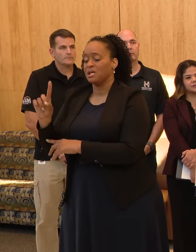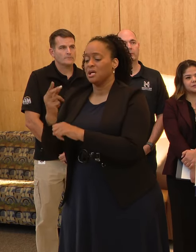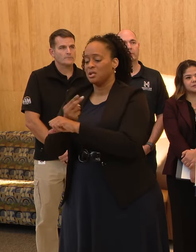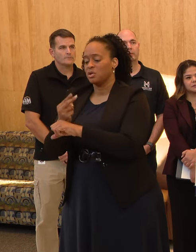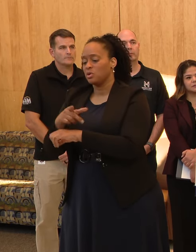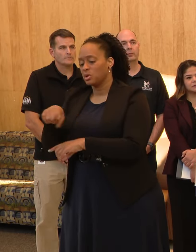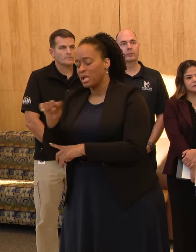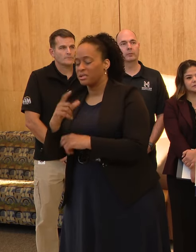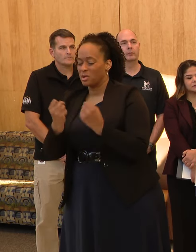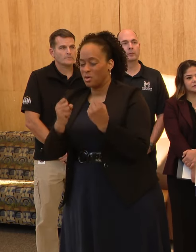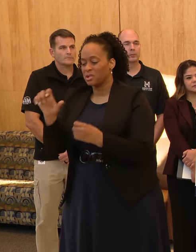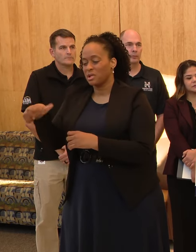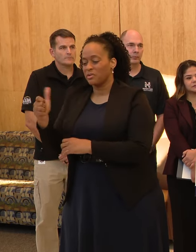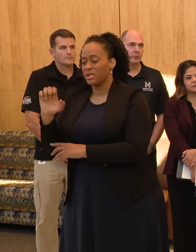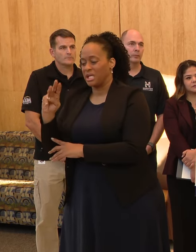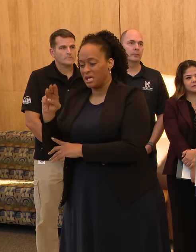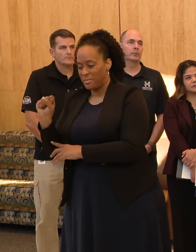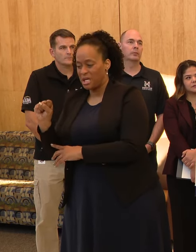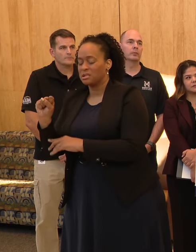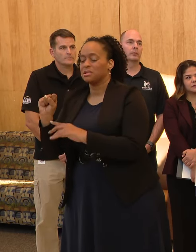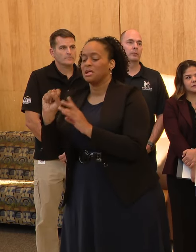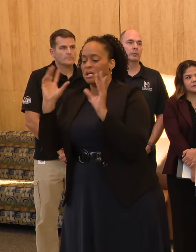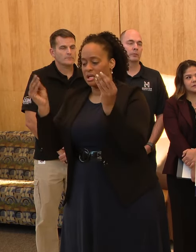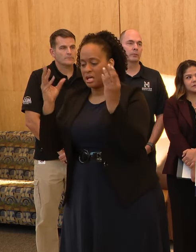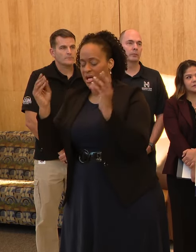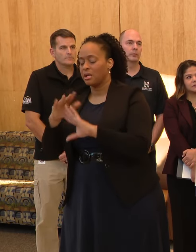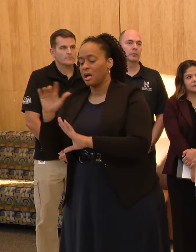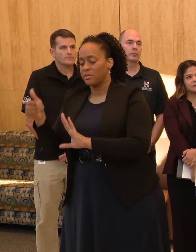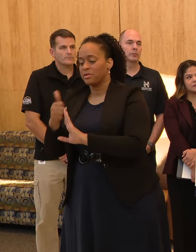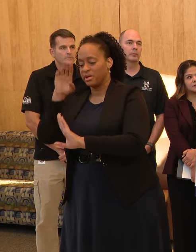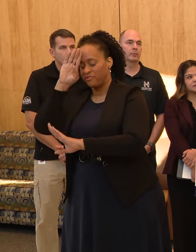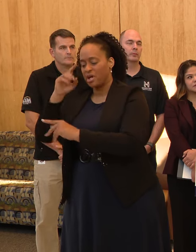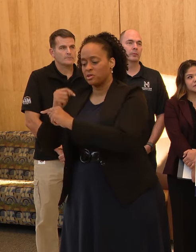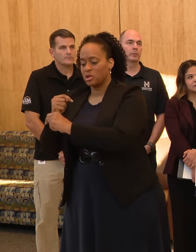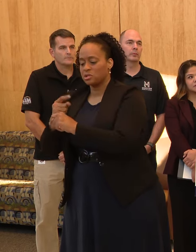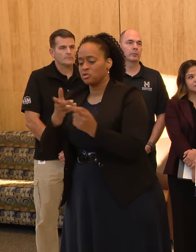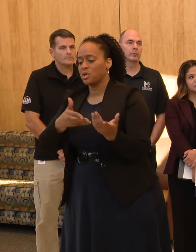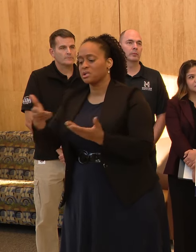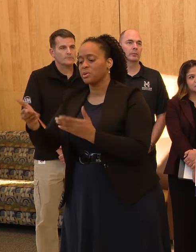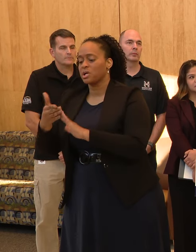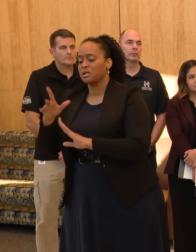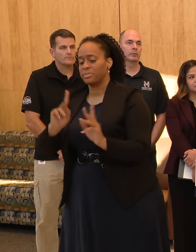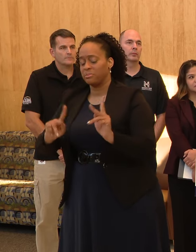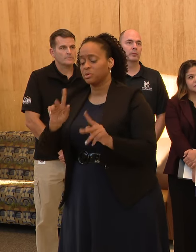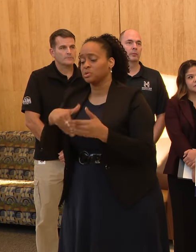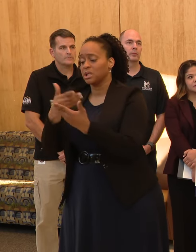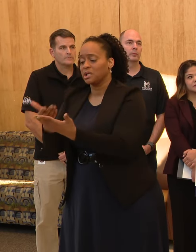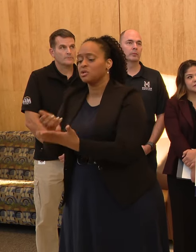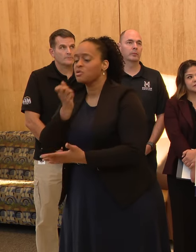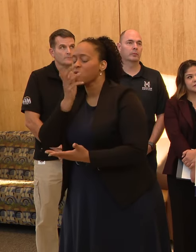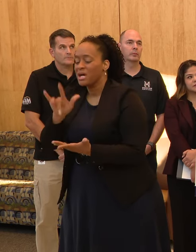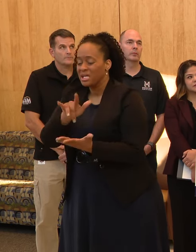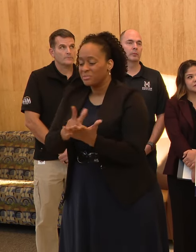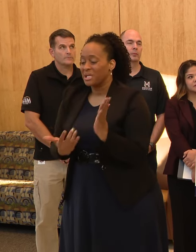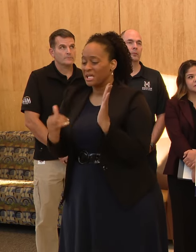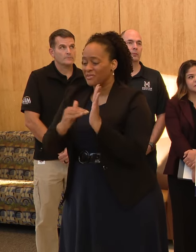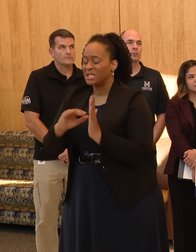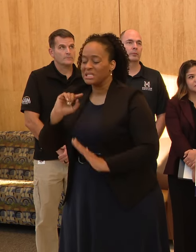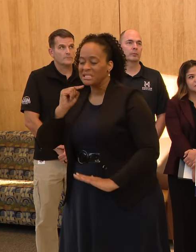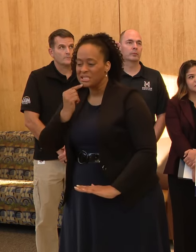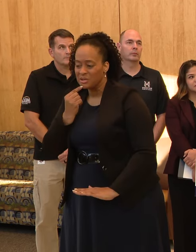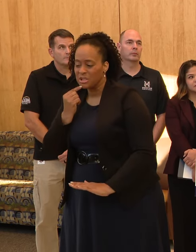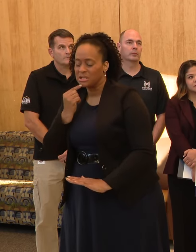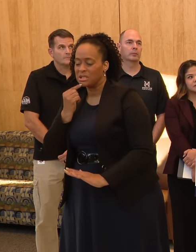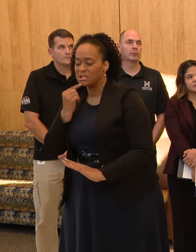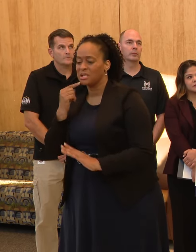vehicles other than EMS and fire trucks to transport individuals to those warming centers. But again, that's the seriousness of